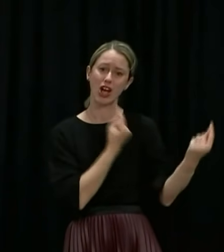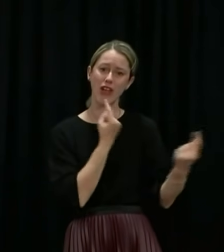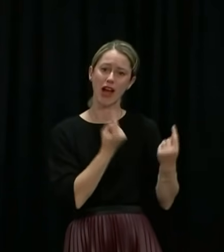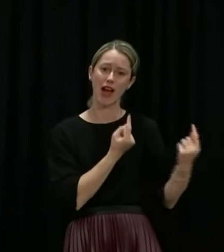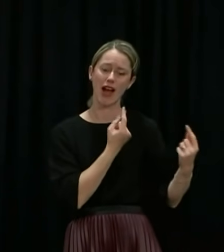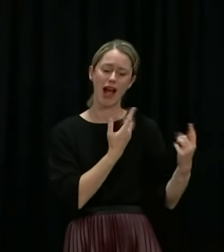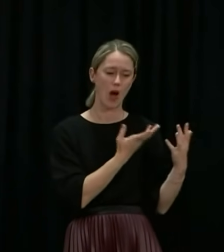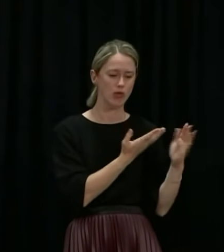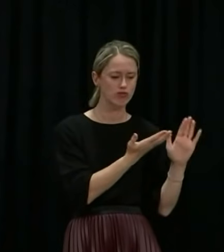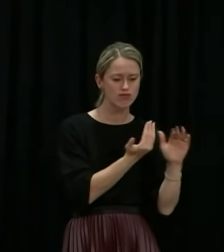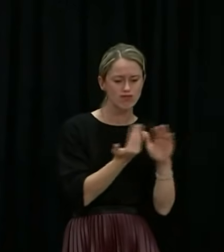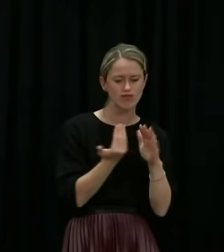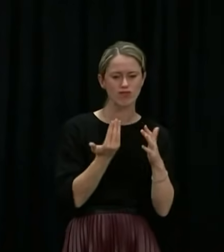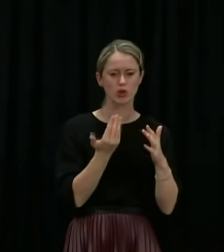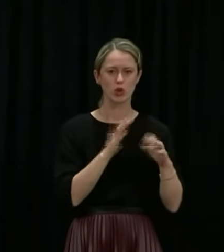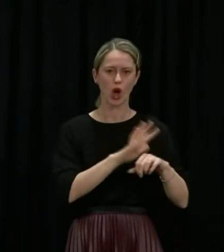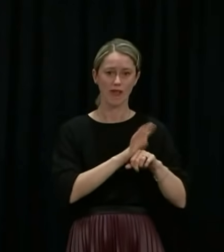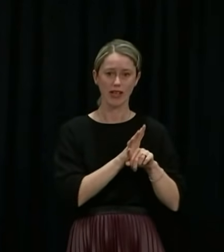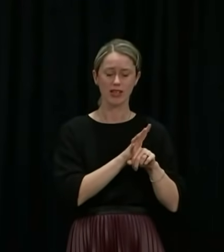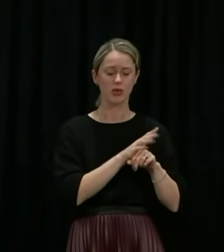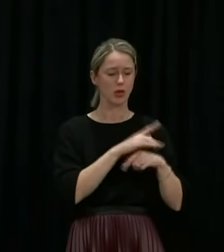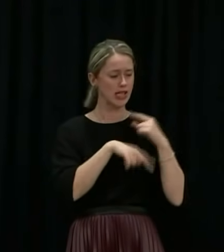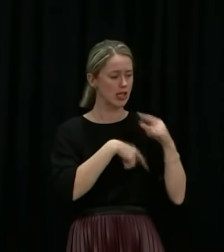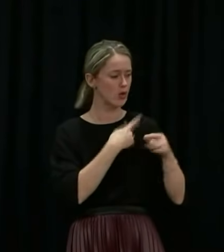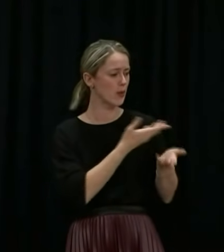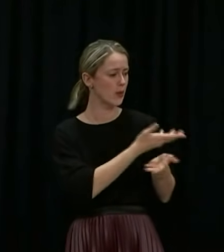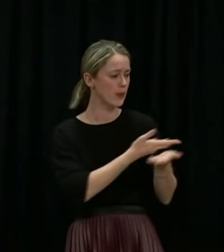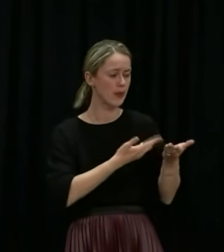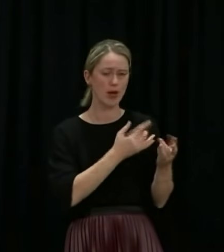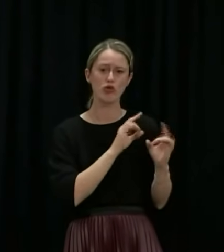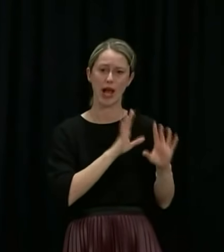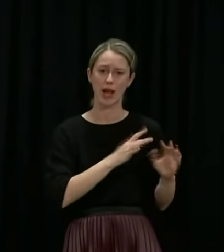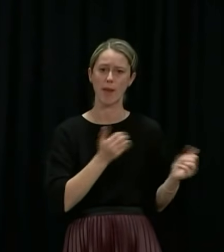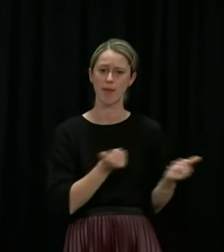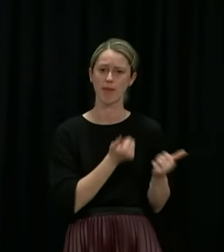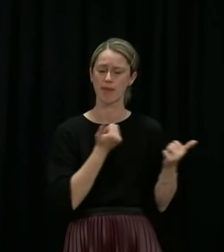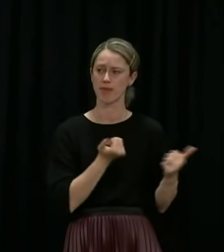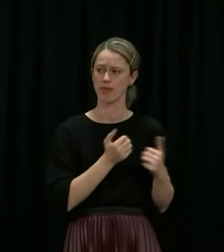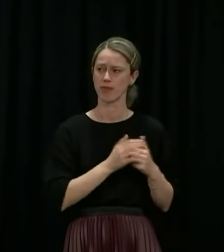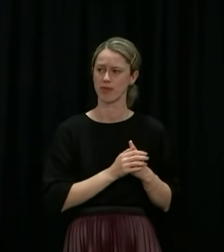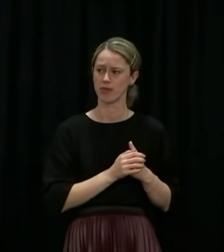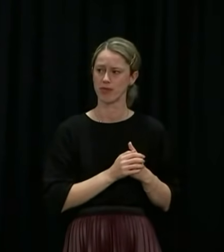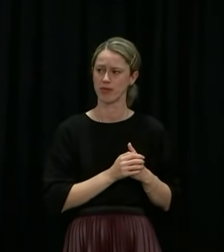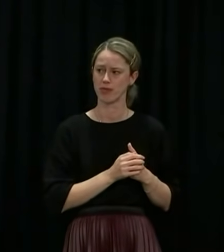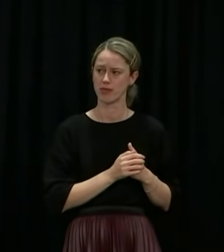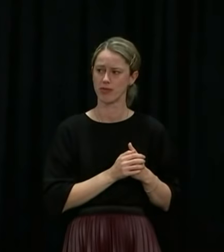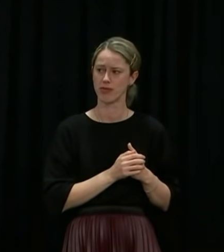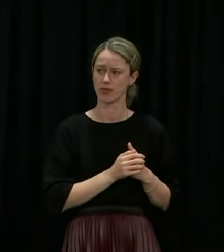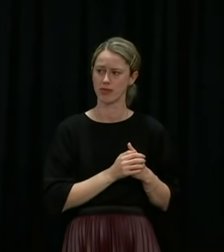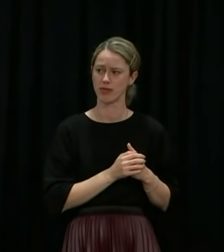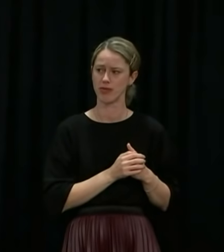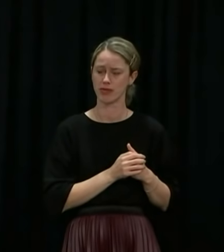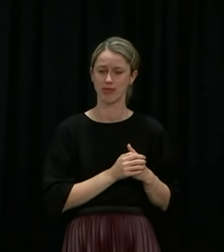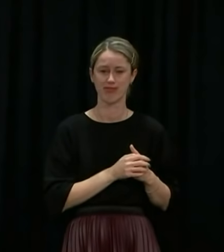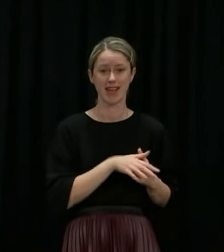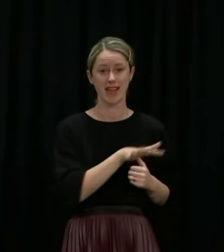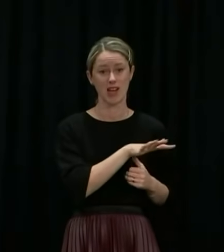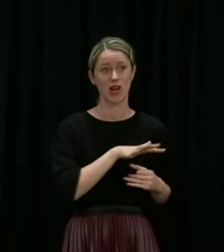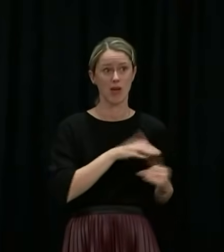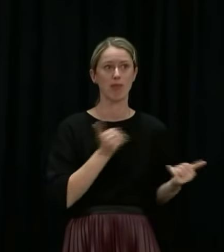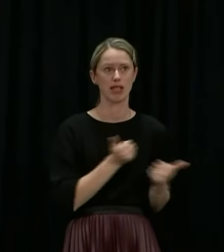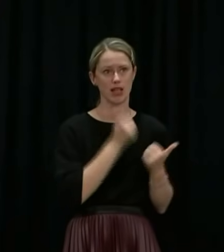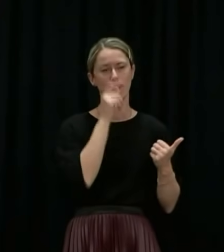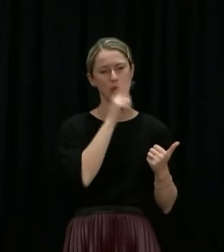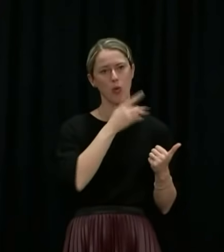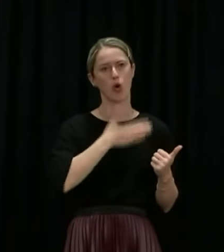responses to COVID-19, and we continue to do so, and we continue to talk to Australia very closely. It is one of the areas where there is the most pressure for movement too,